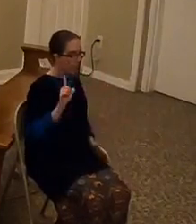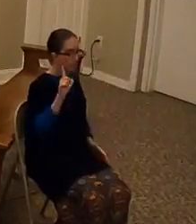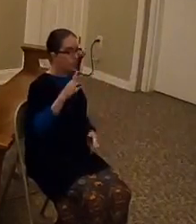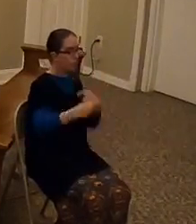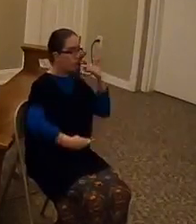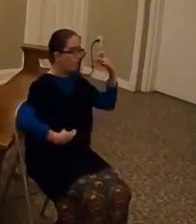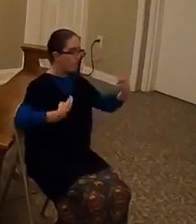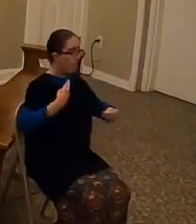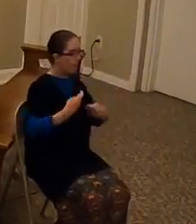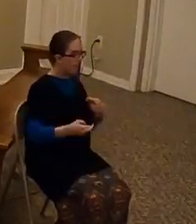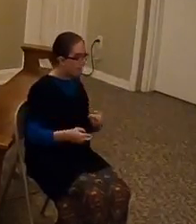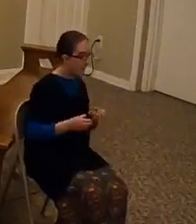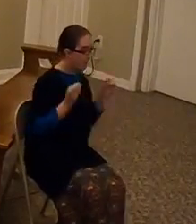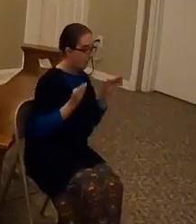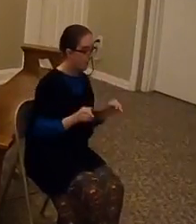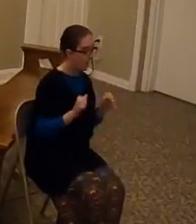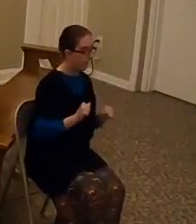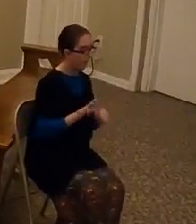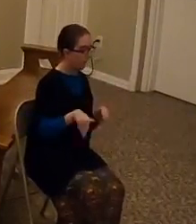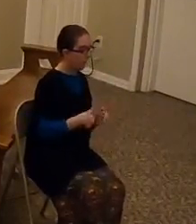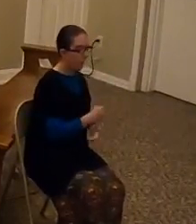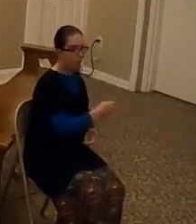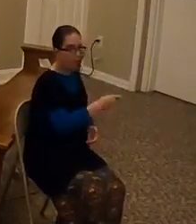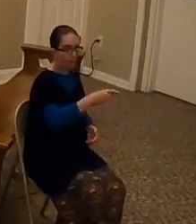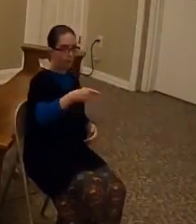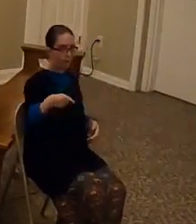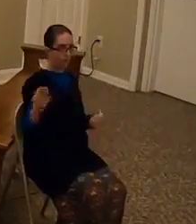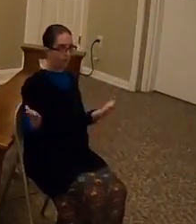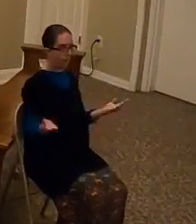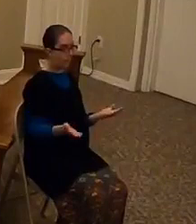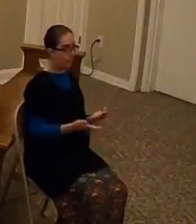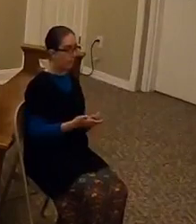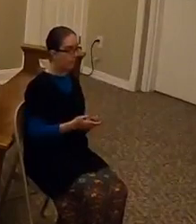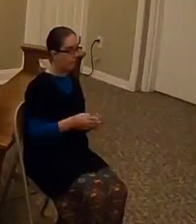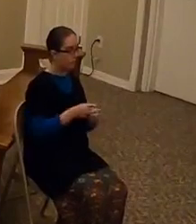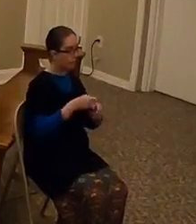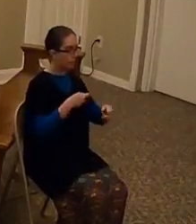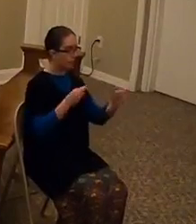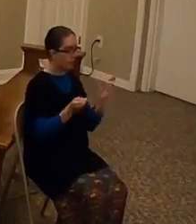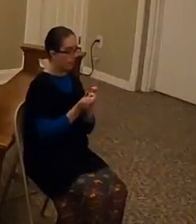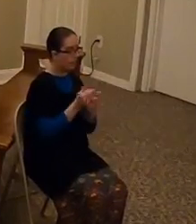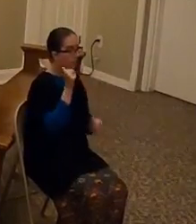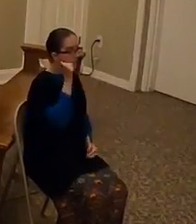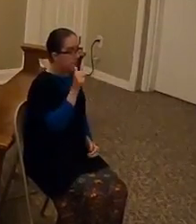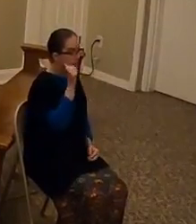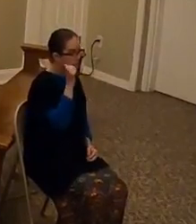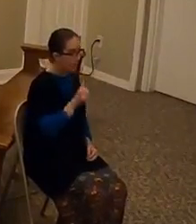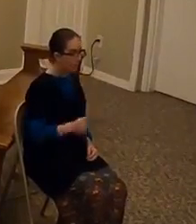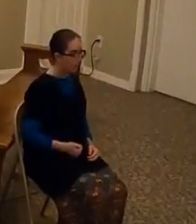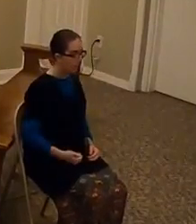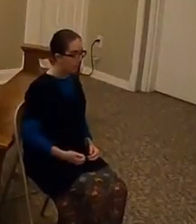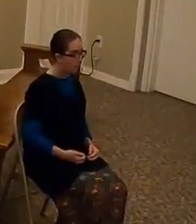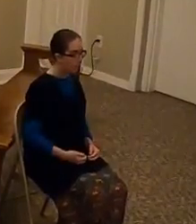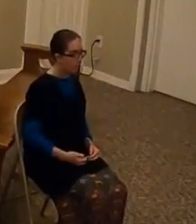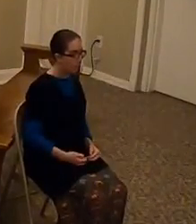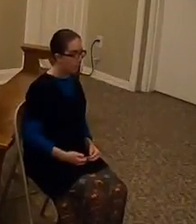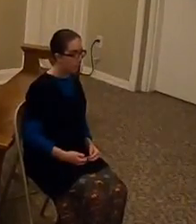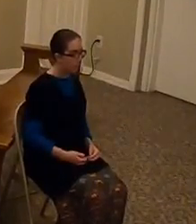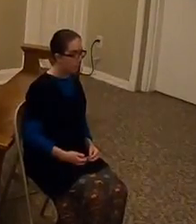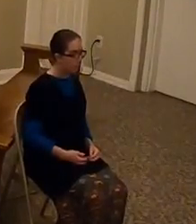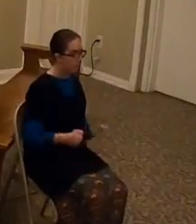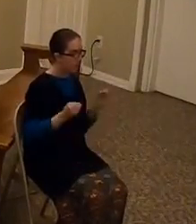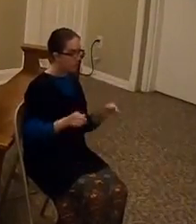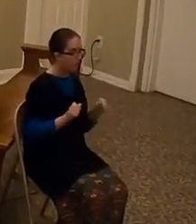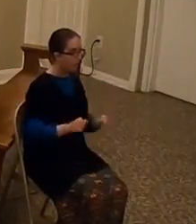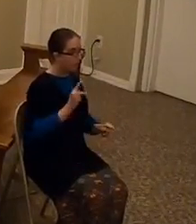revival. If I can get everybody in this church to repent on a daily basis,